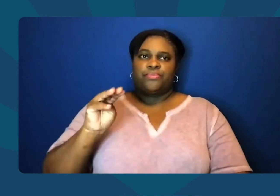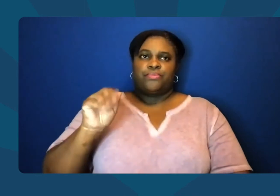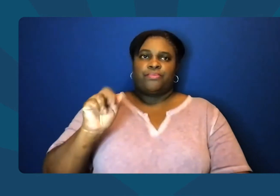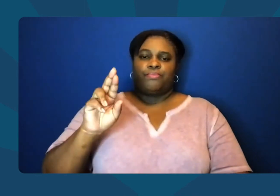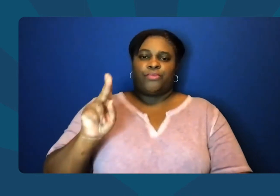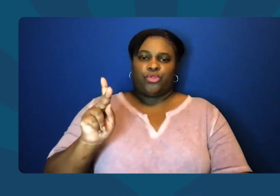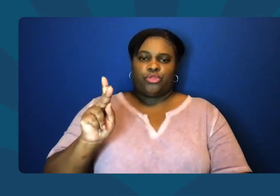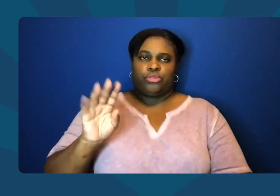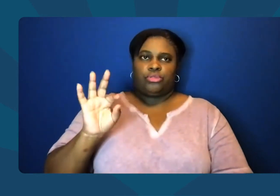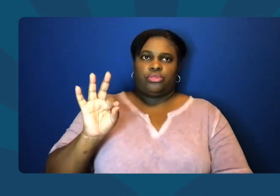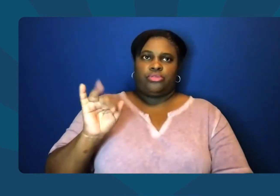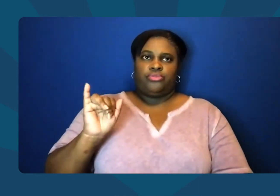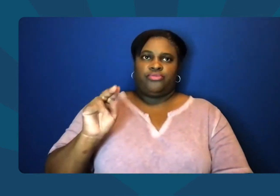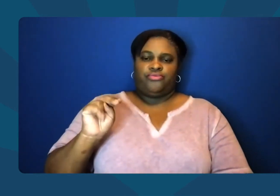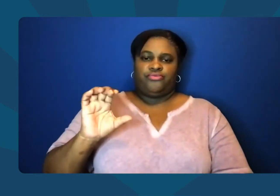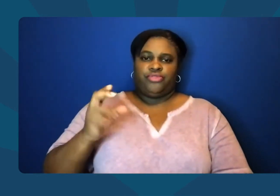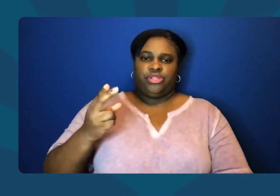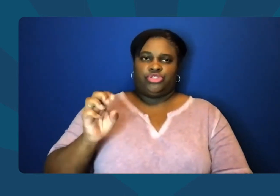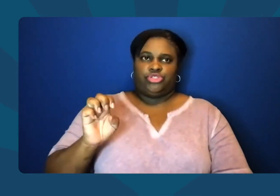Mark Fincham.